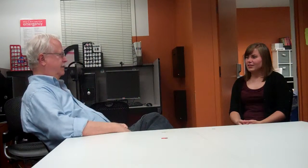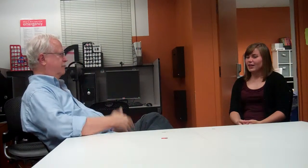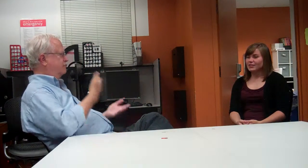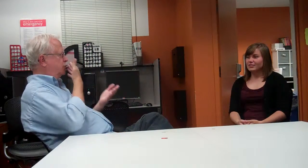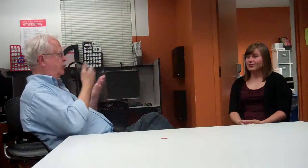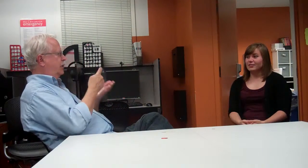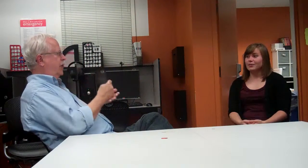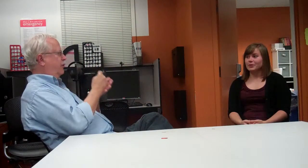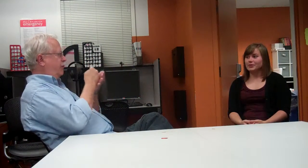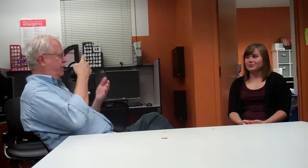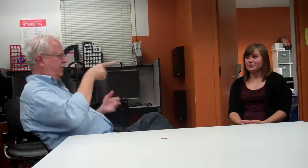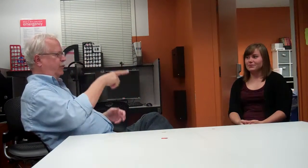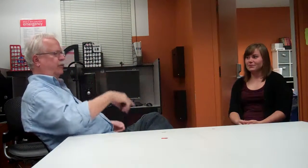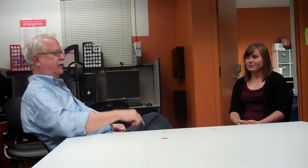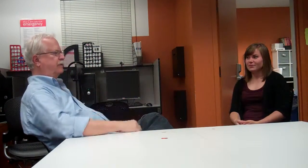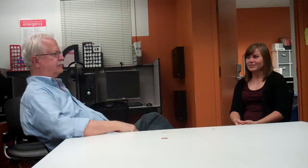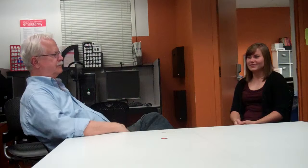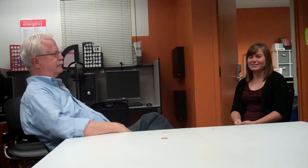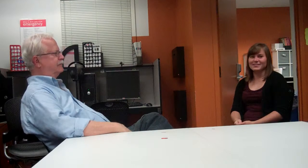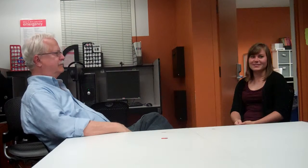Yeah, it's good therapy.